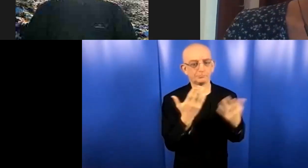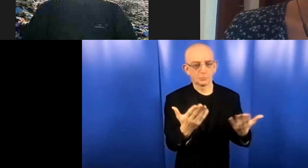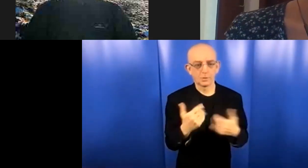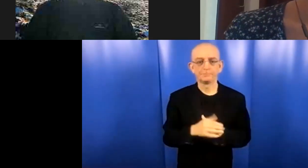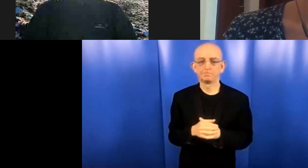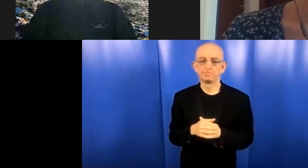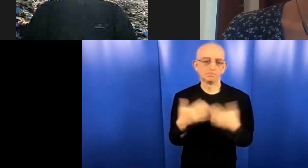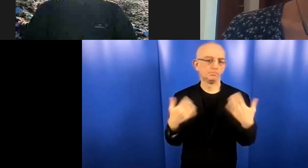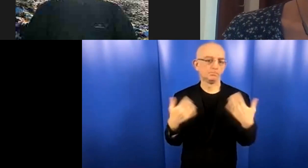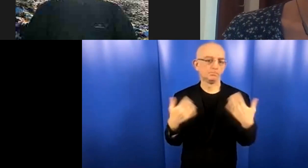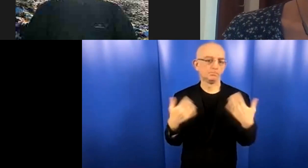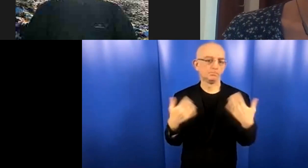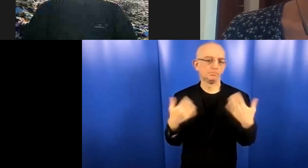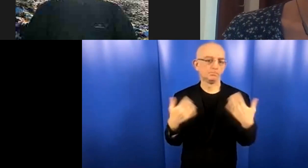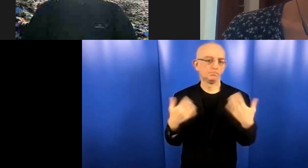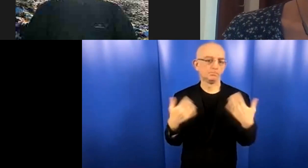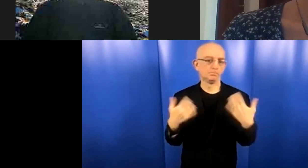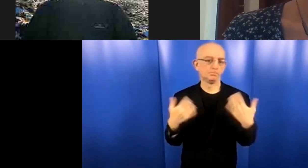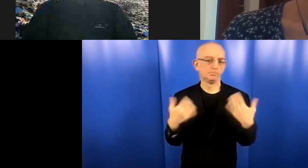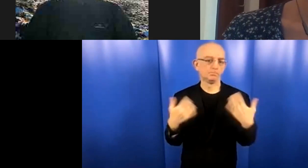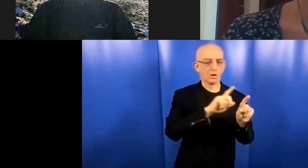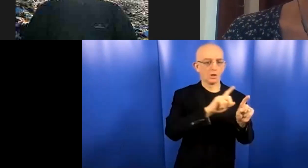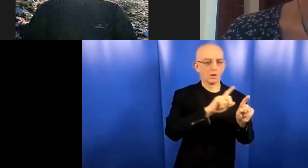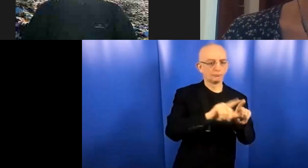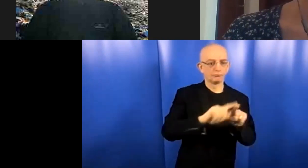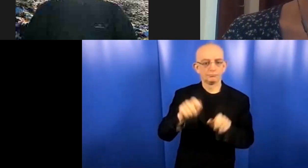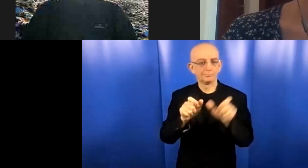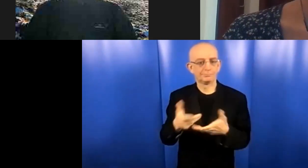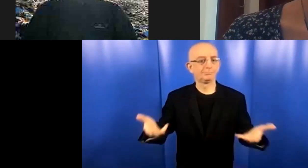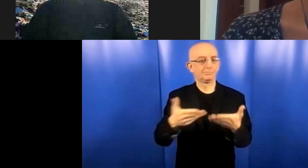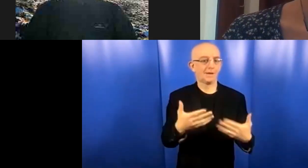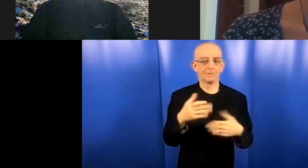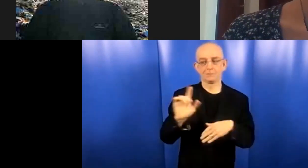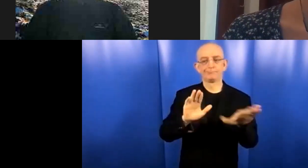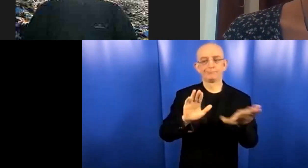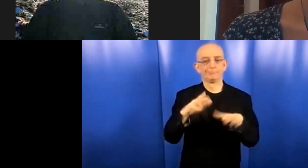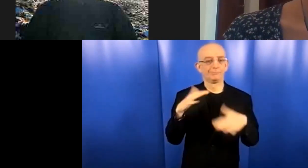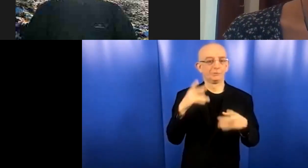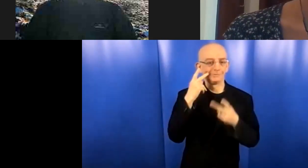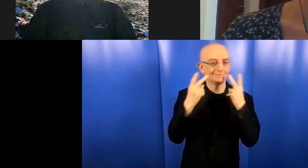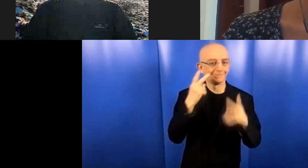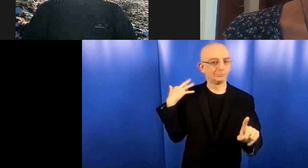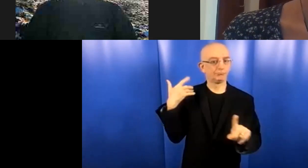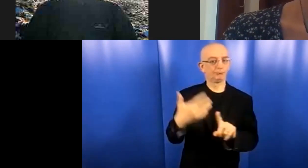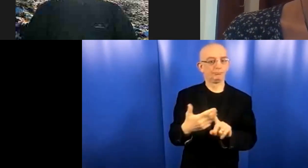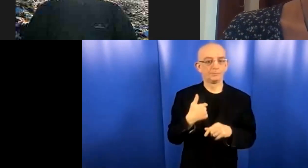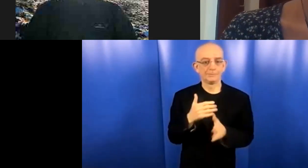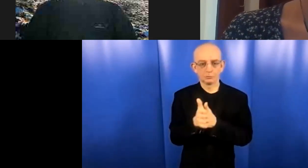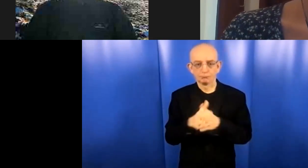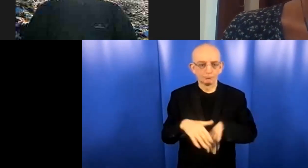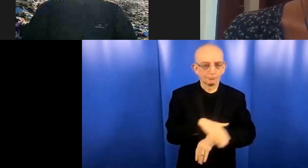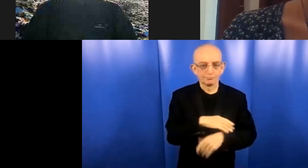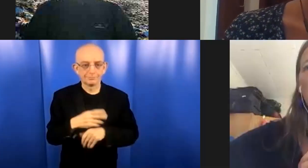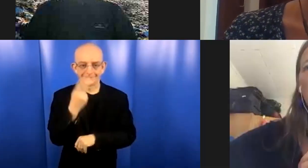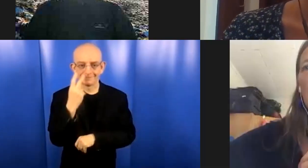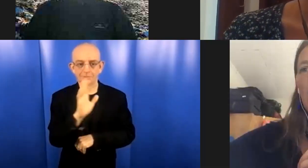variety of people and a variety of experience. So I'm really looking forward to your presentation in a few minutes. I've seen